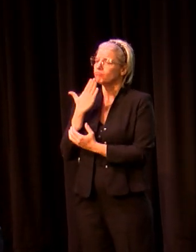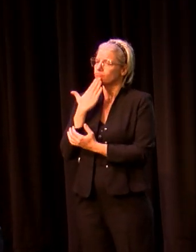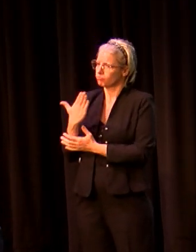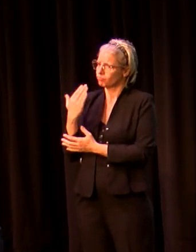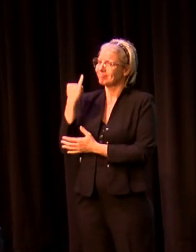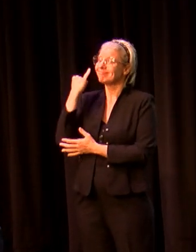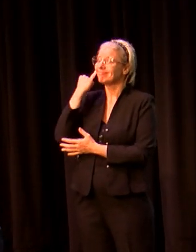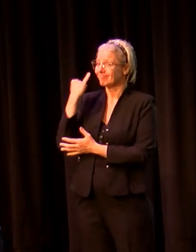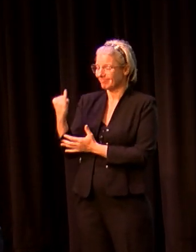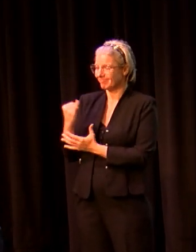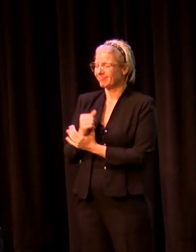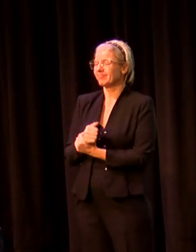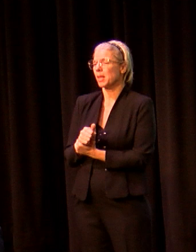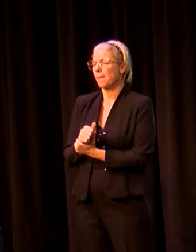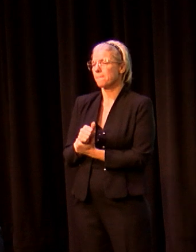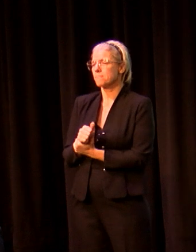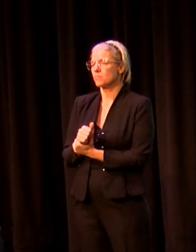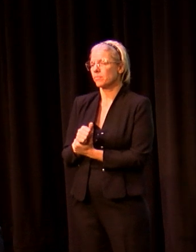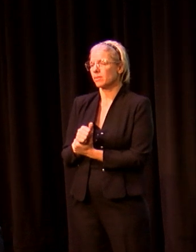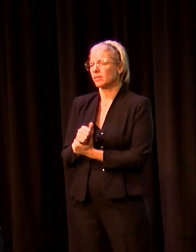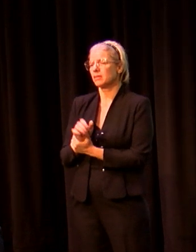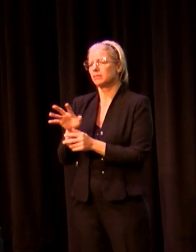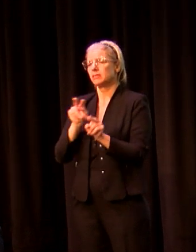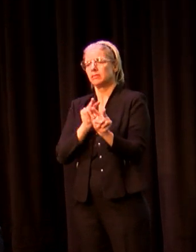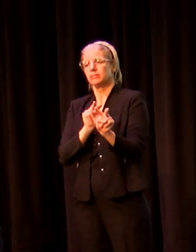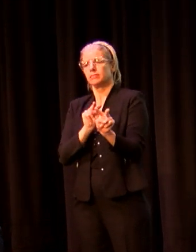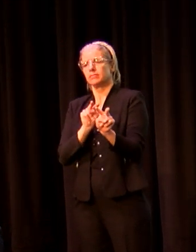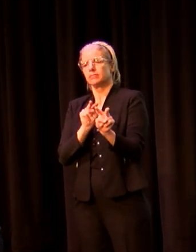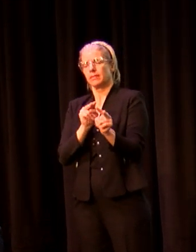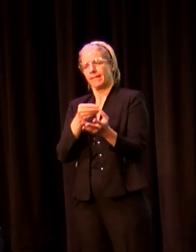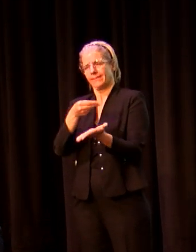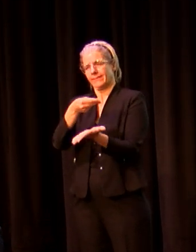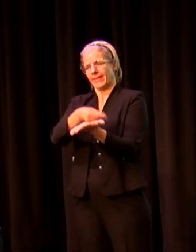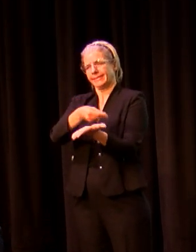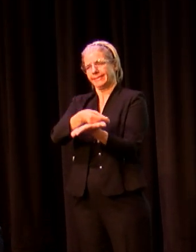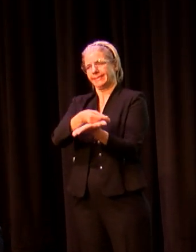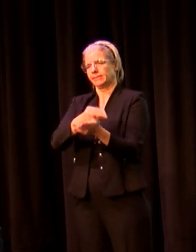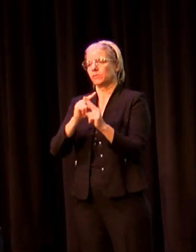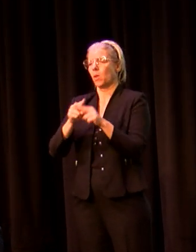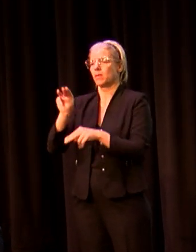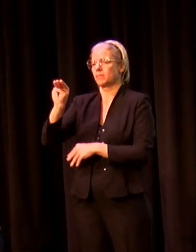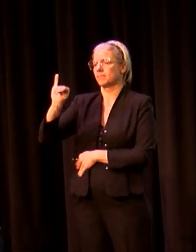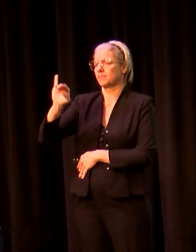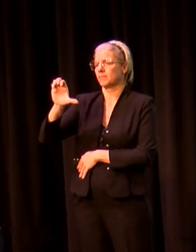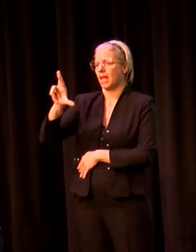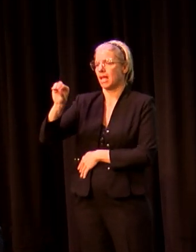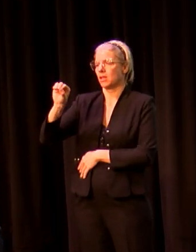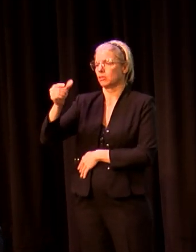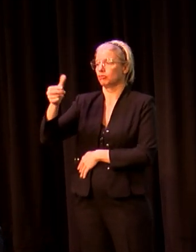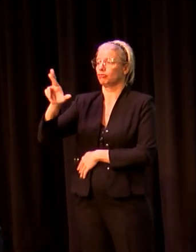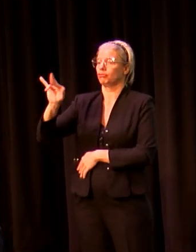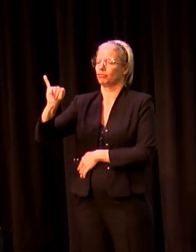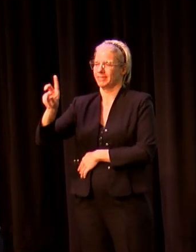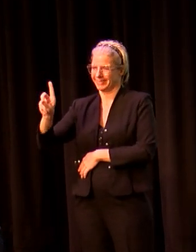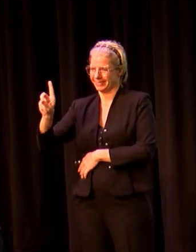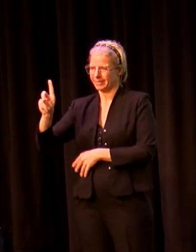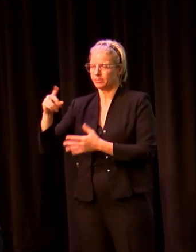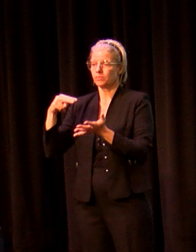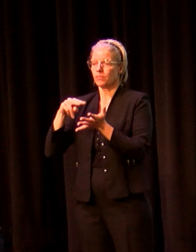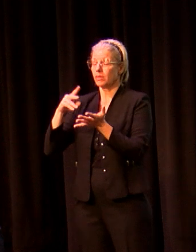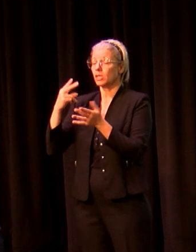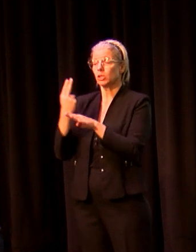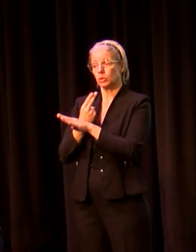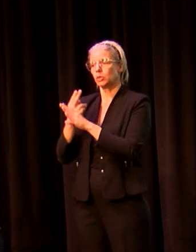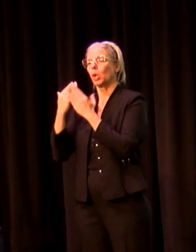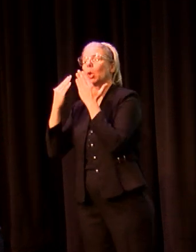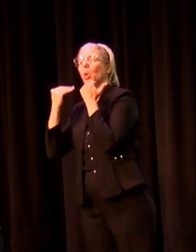be looking at funding for what are called microgrids that could be used as like cooling centers or,